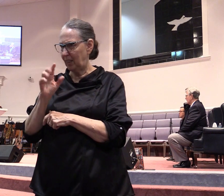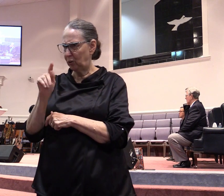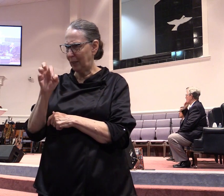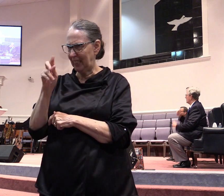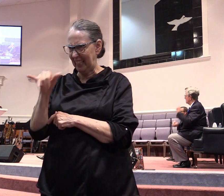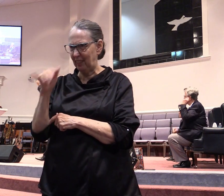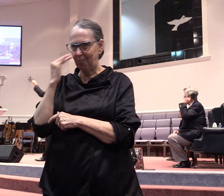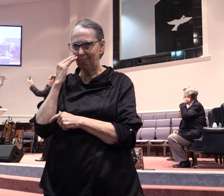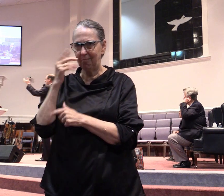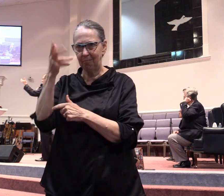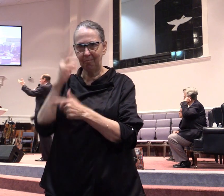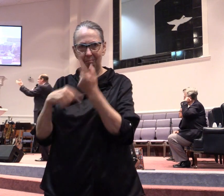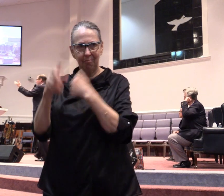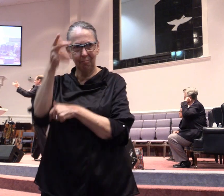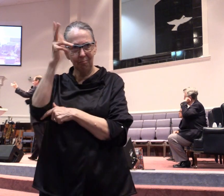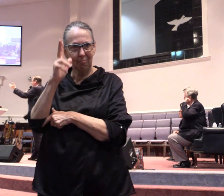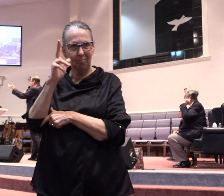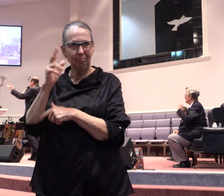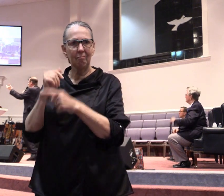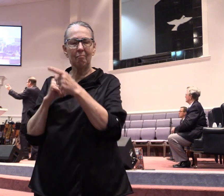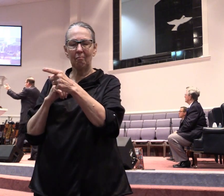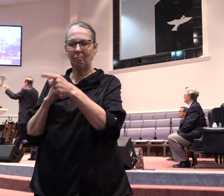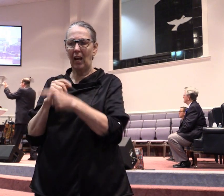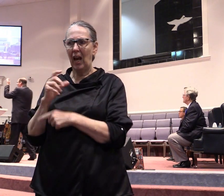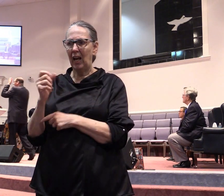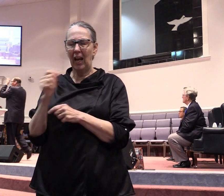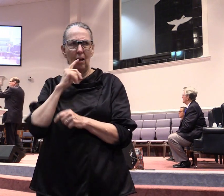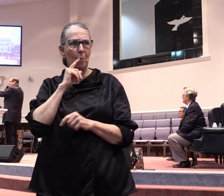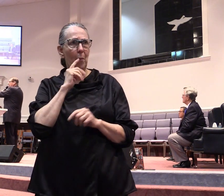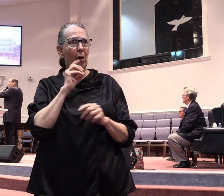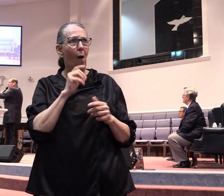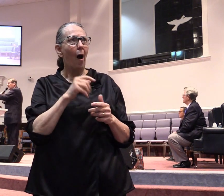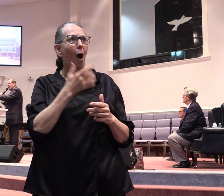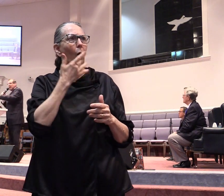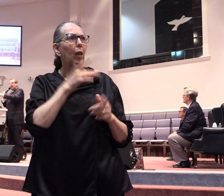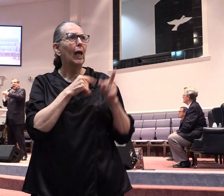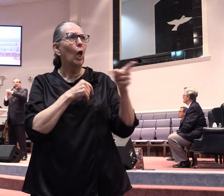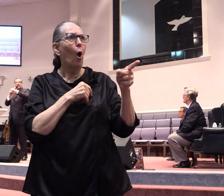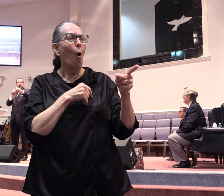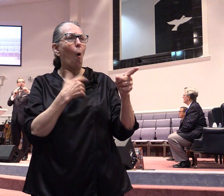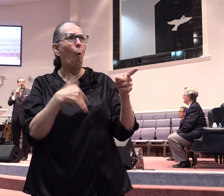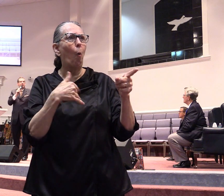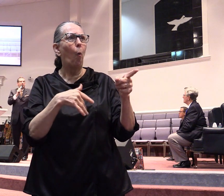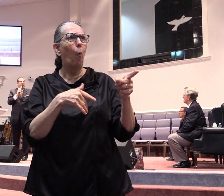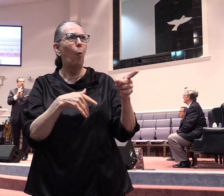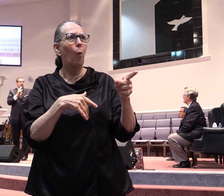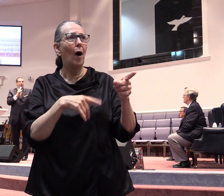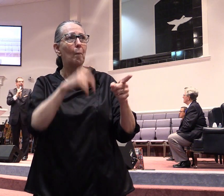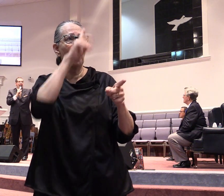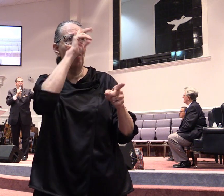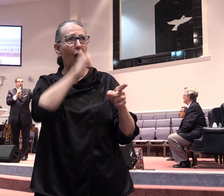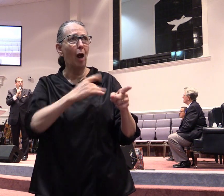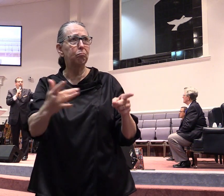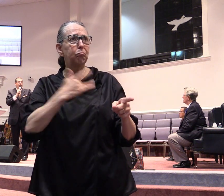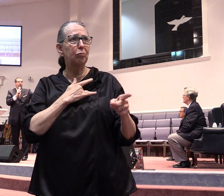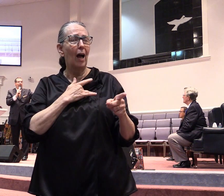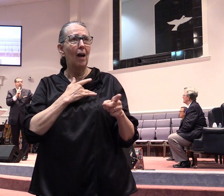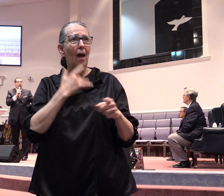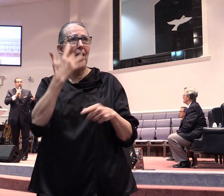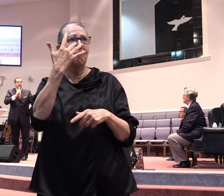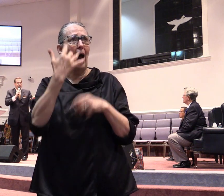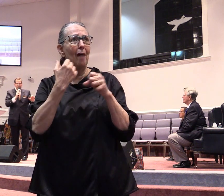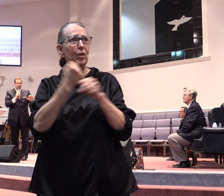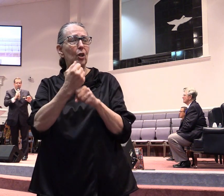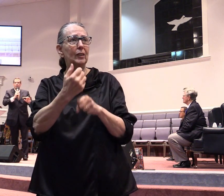He messaged on that Facebook instantly, said, "How lucky you are. He's been impacting my life for about